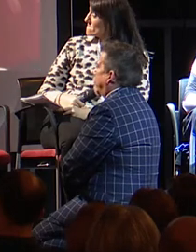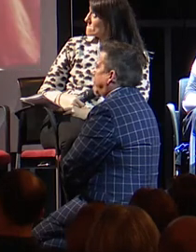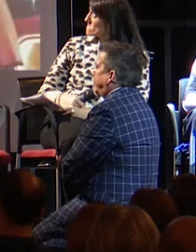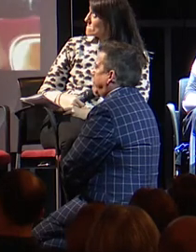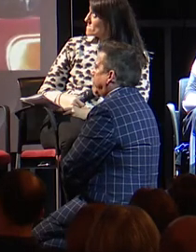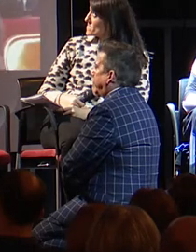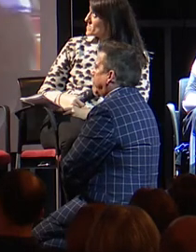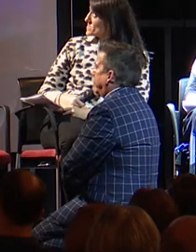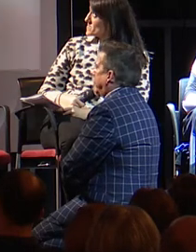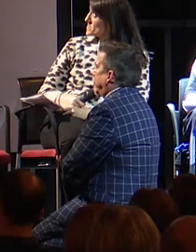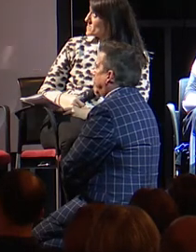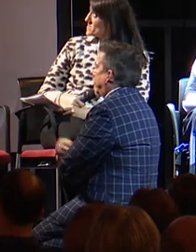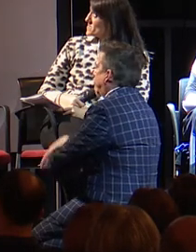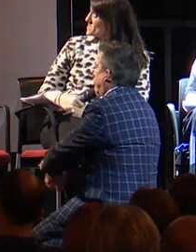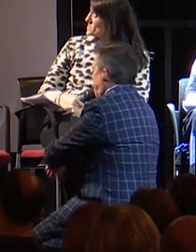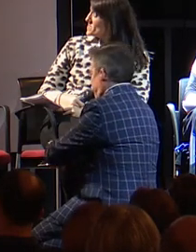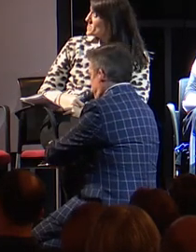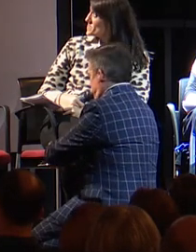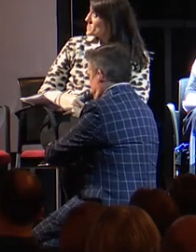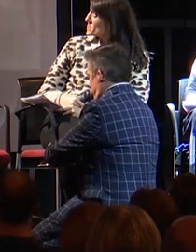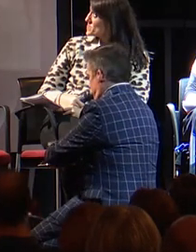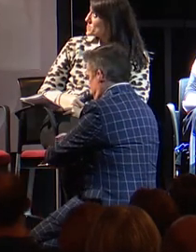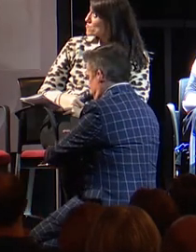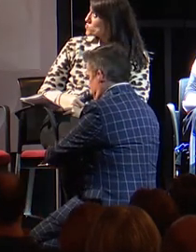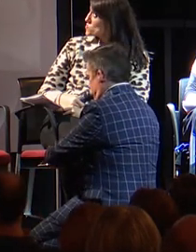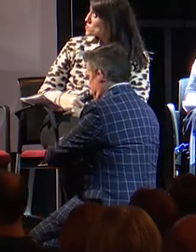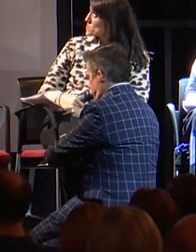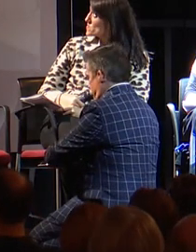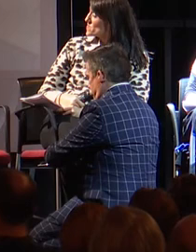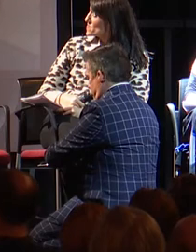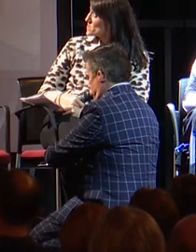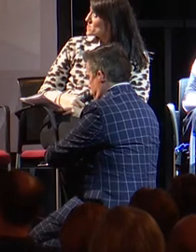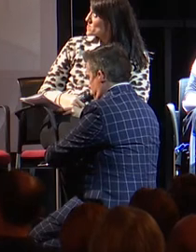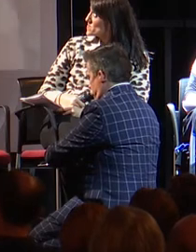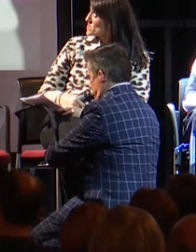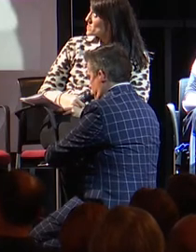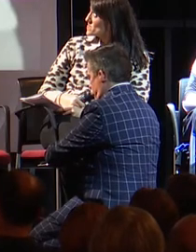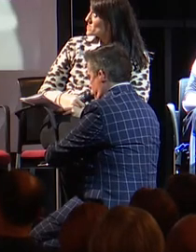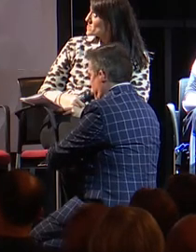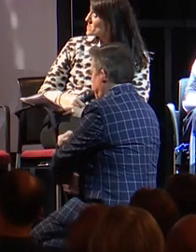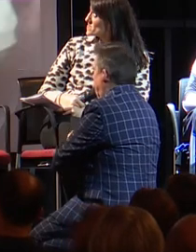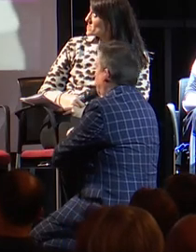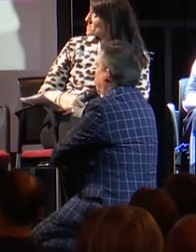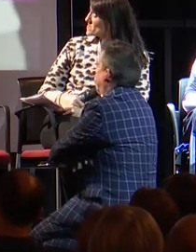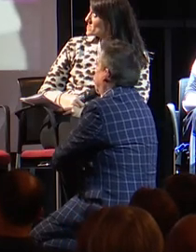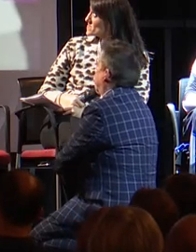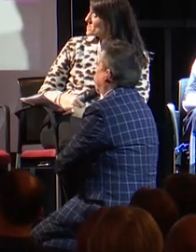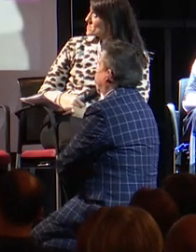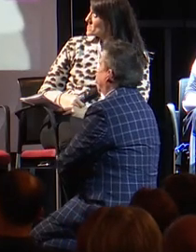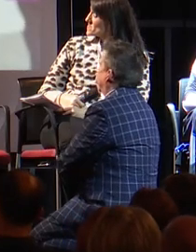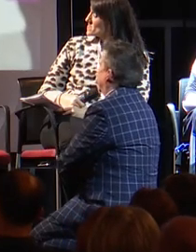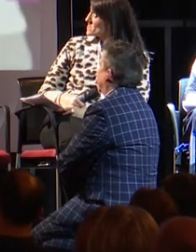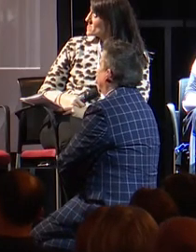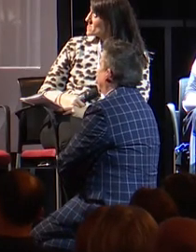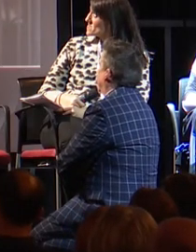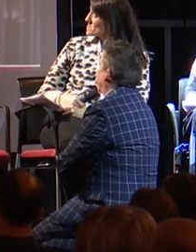the chance to try all the parts. Sharing this experience where you just stood out in the city centre with headphones on, it